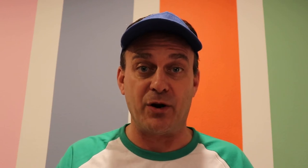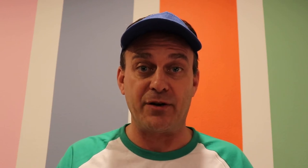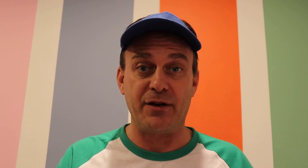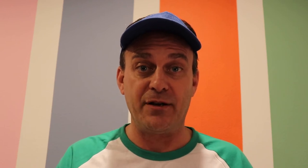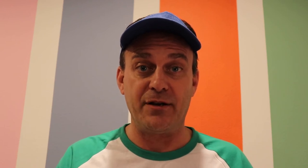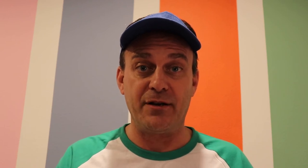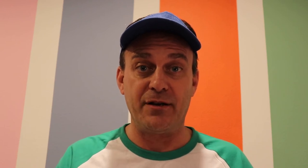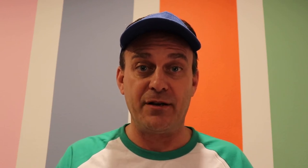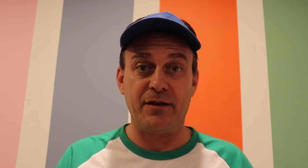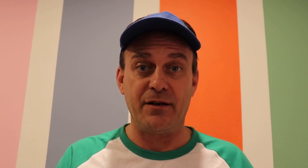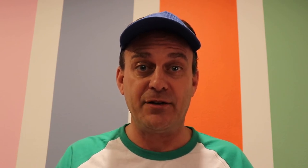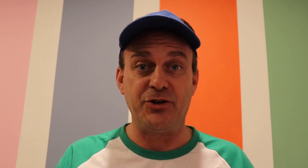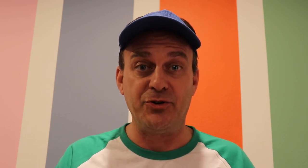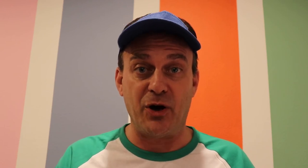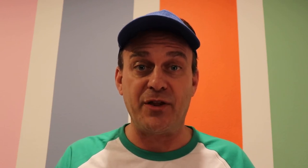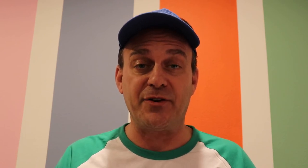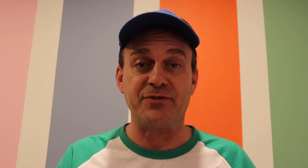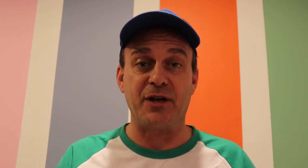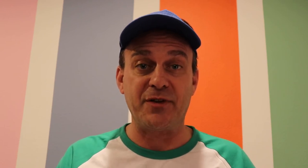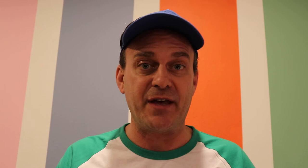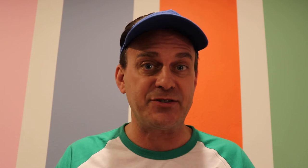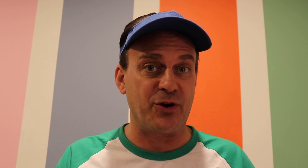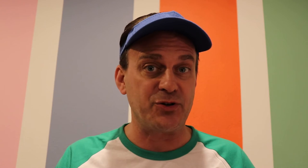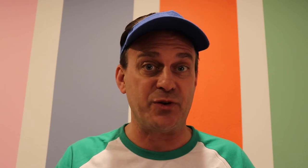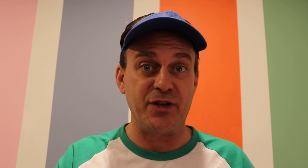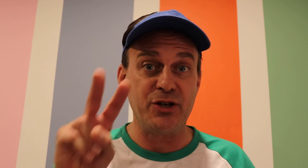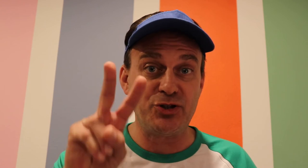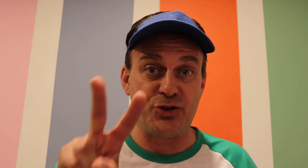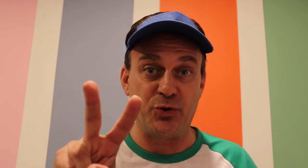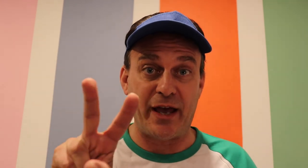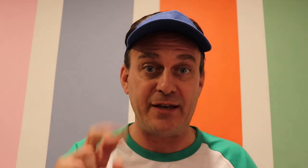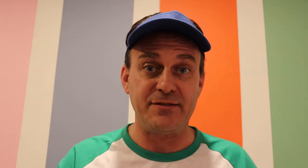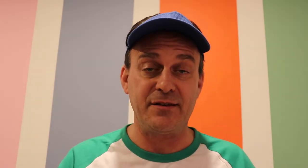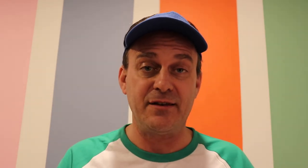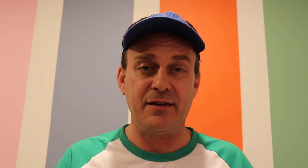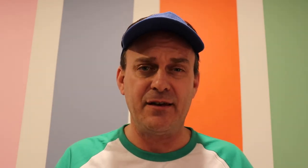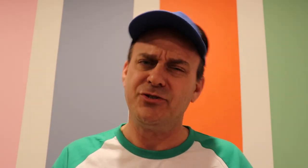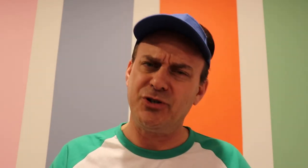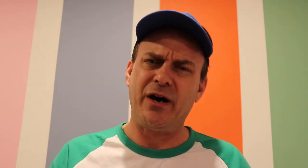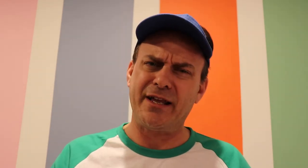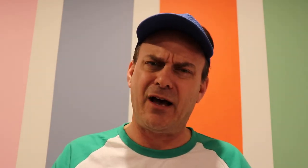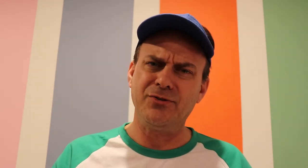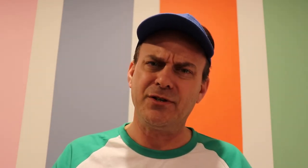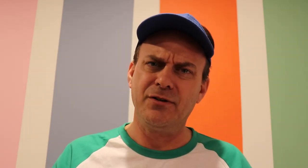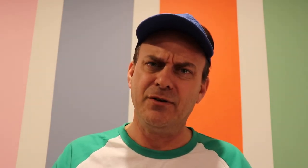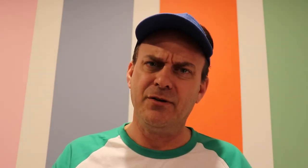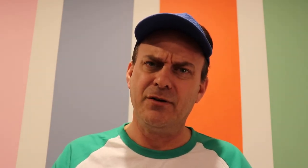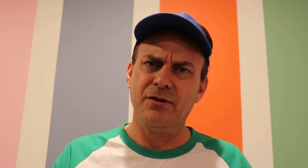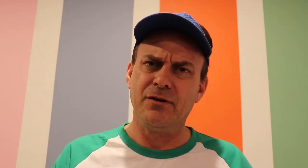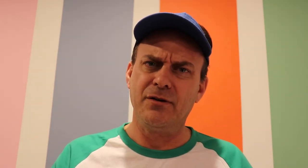word. Do you know that there's something that starts with two A's? Do you know how to count?